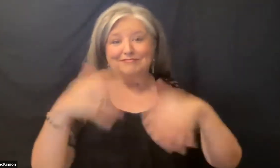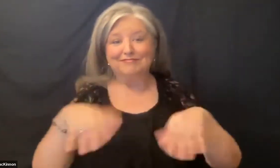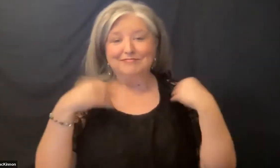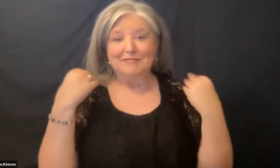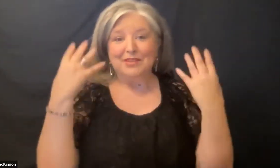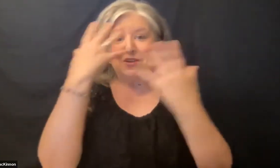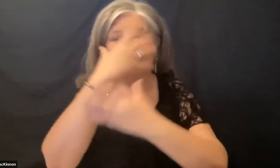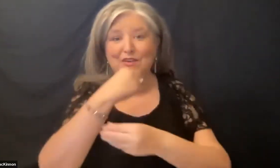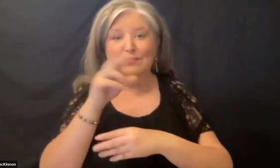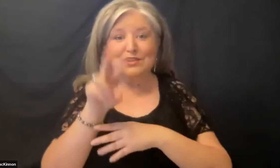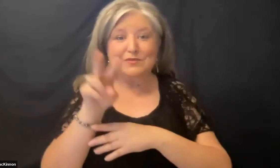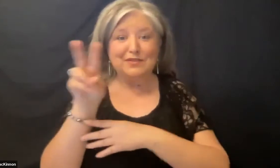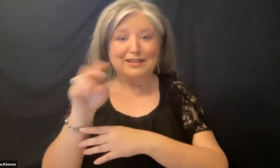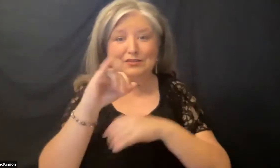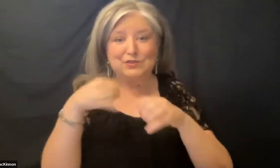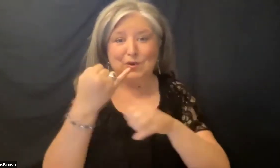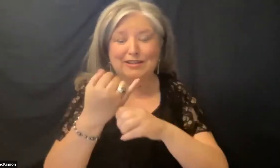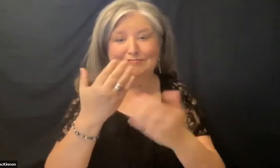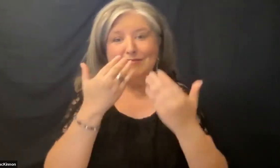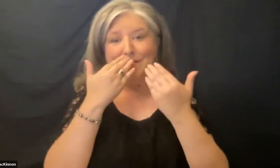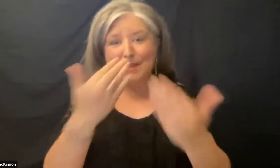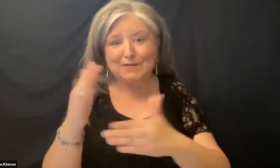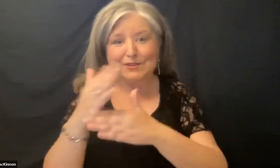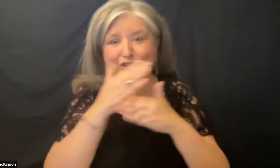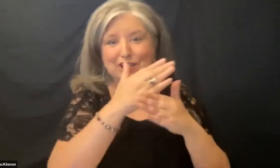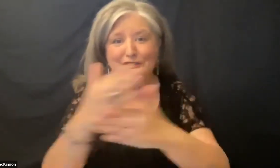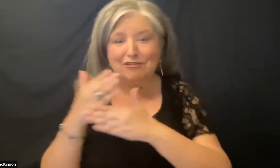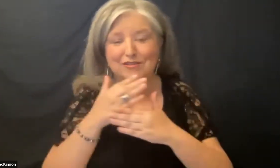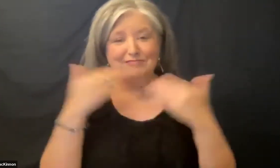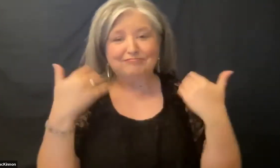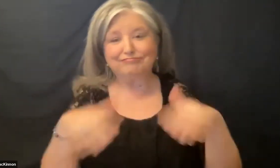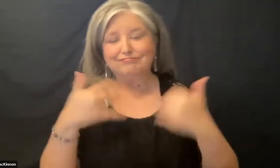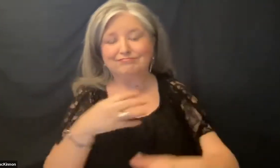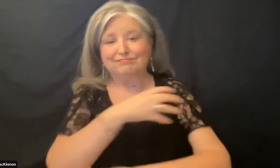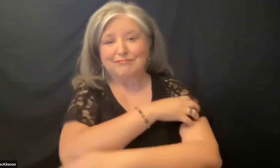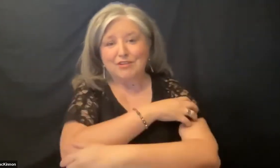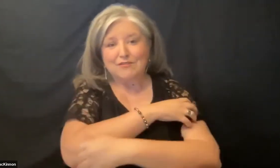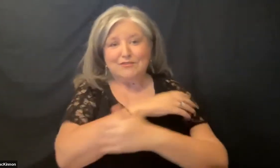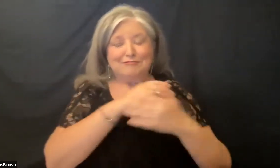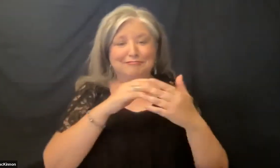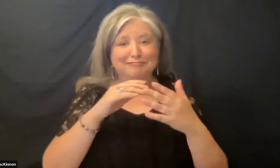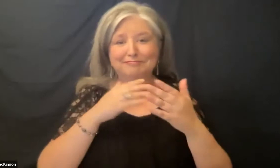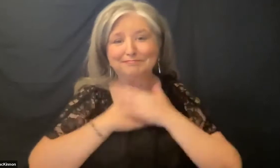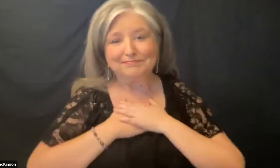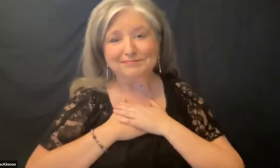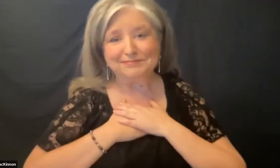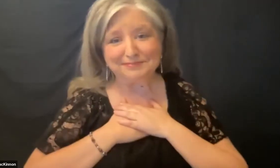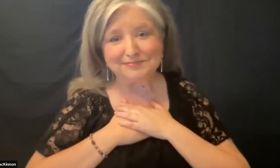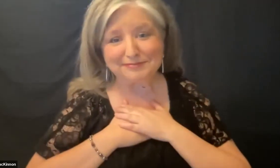Oh, Jordan, that was absolutely incredible. Thank you for sharing the visual vernacular style with